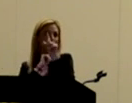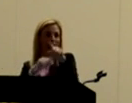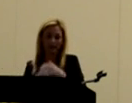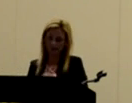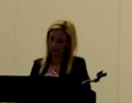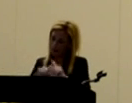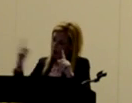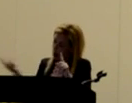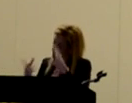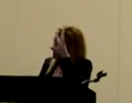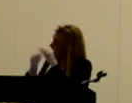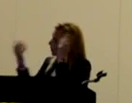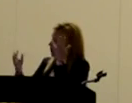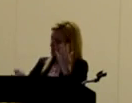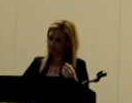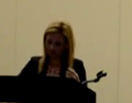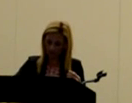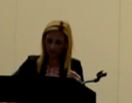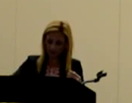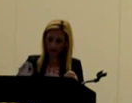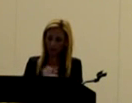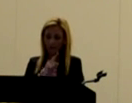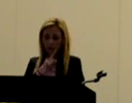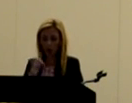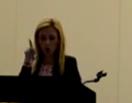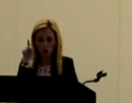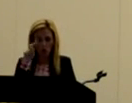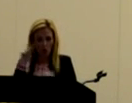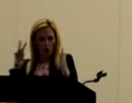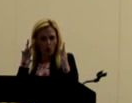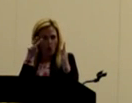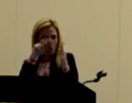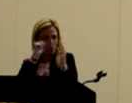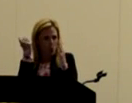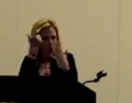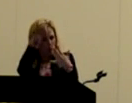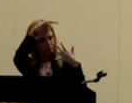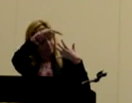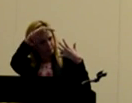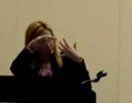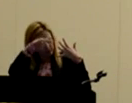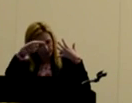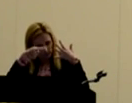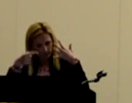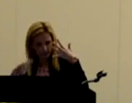my standard reply. But then I always add, make sure you consider all the